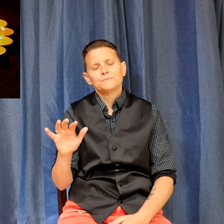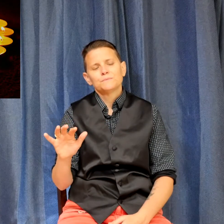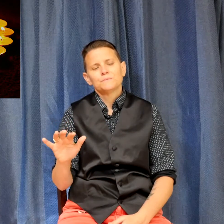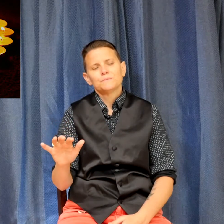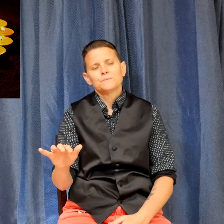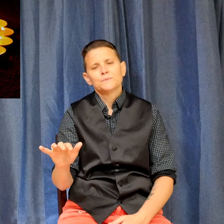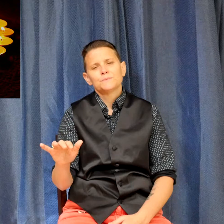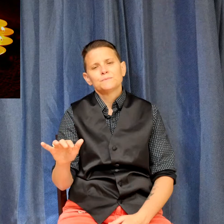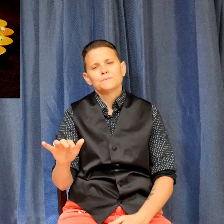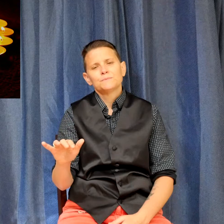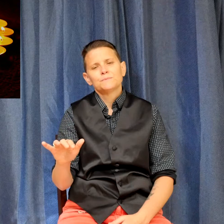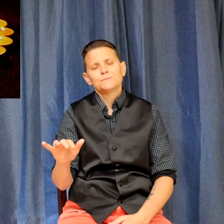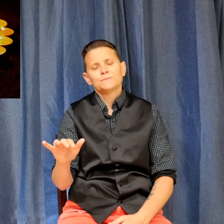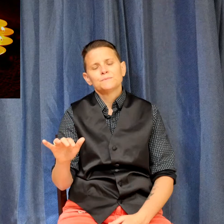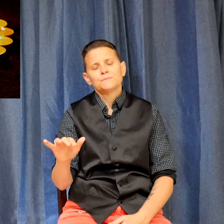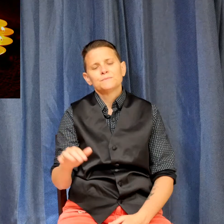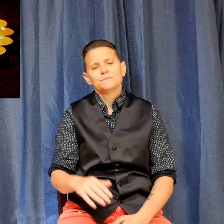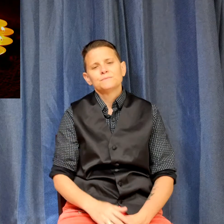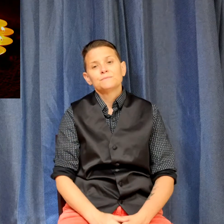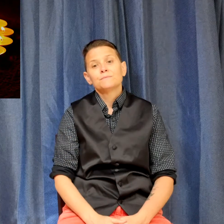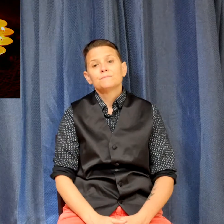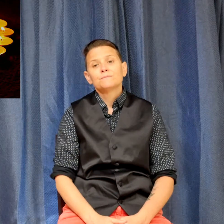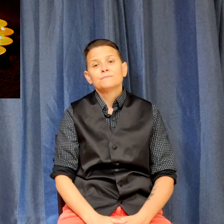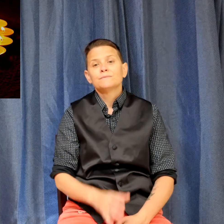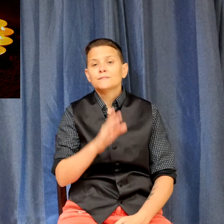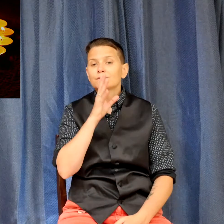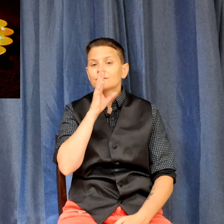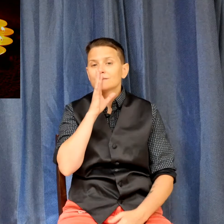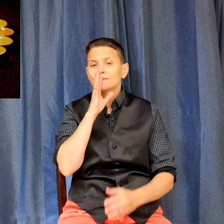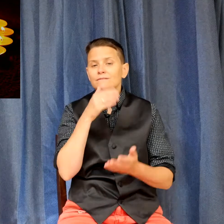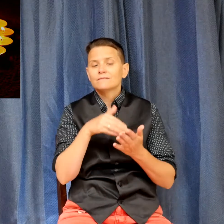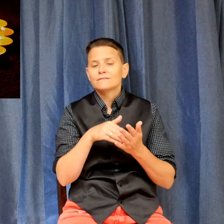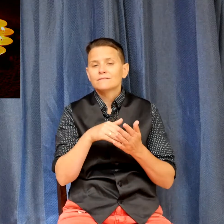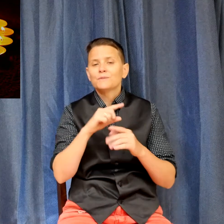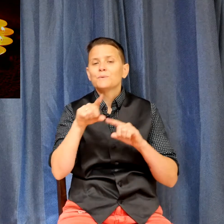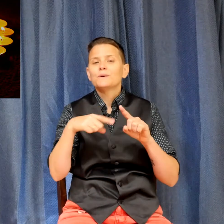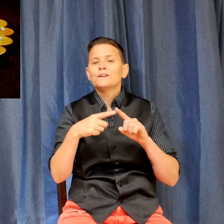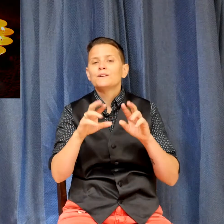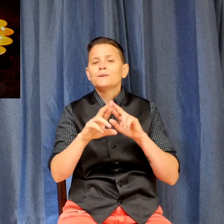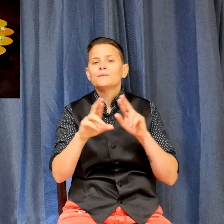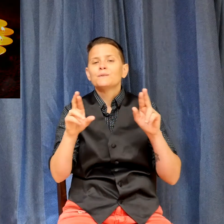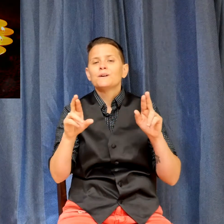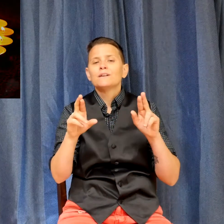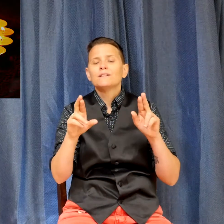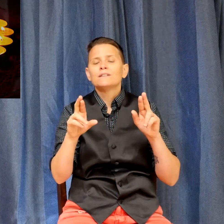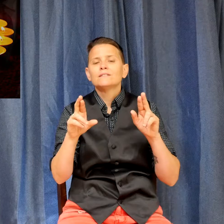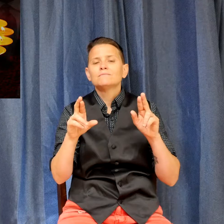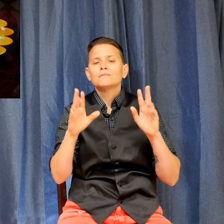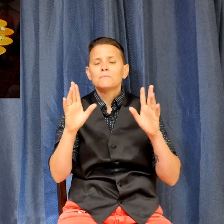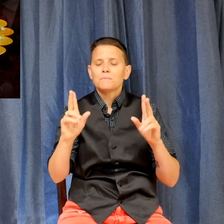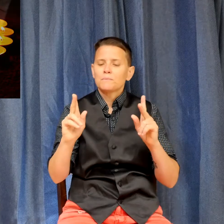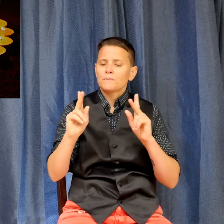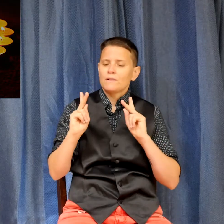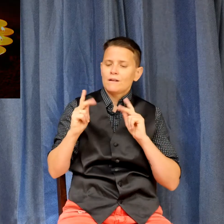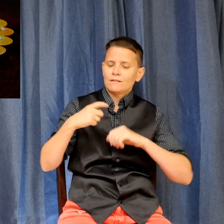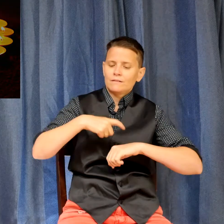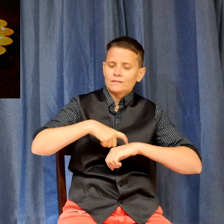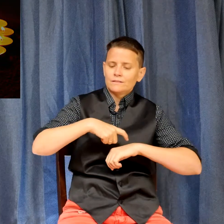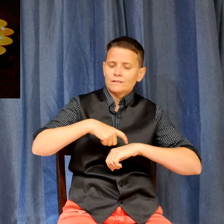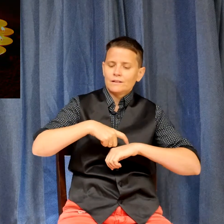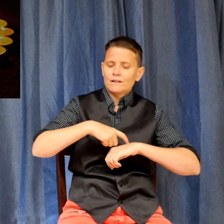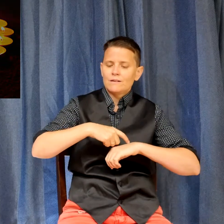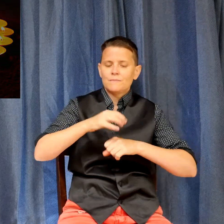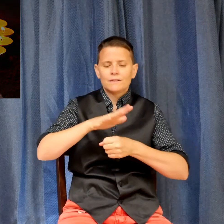When you are ready, slowly bring yourself back into this time and space,